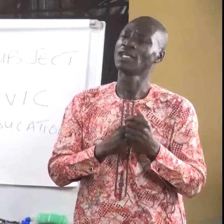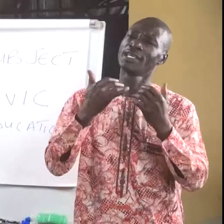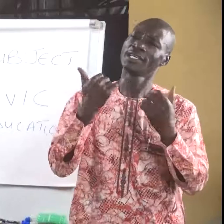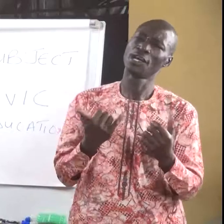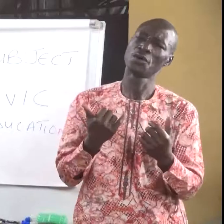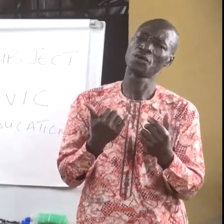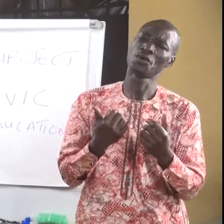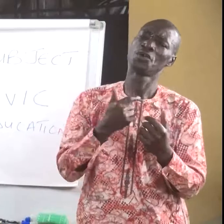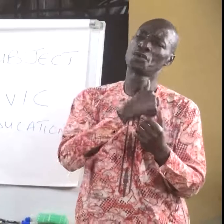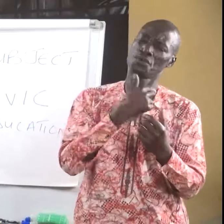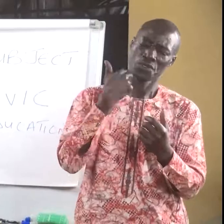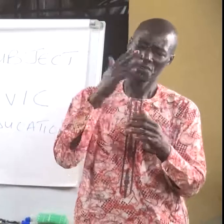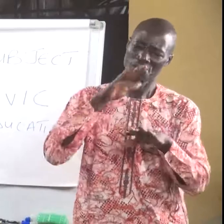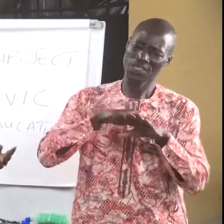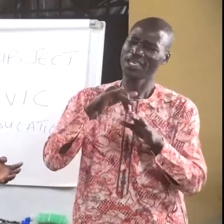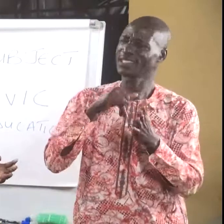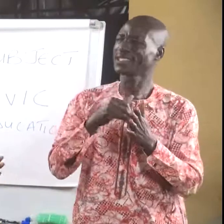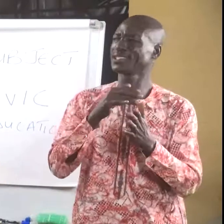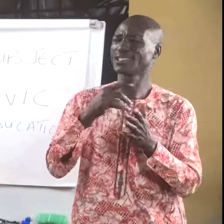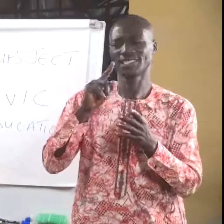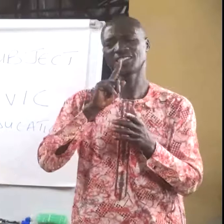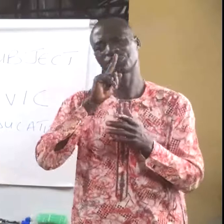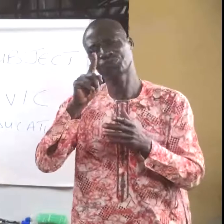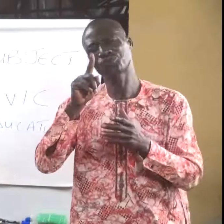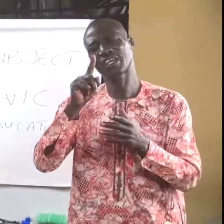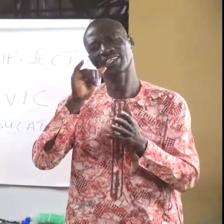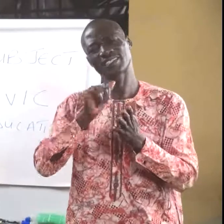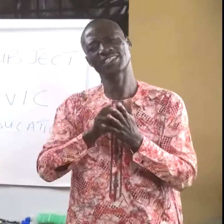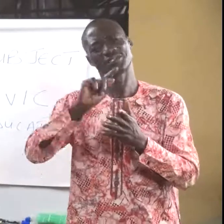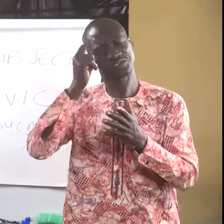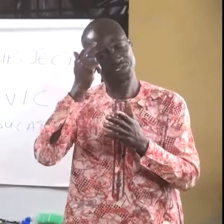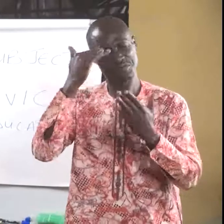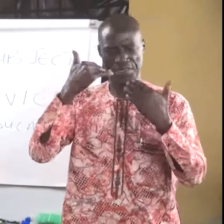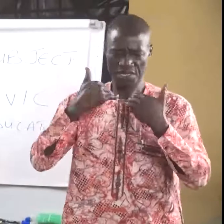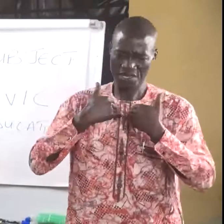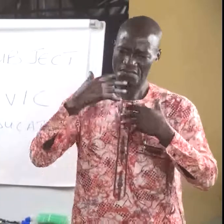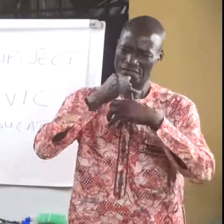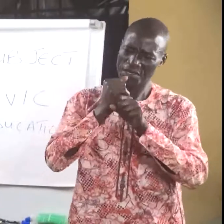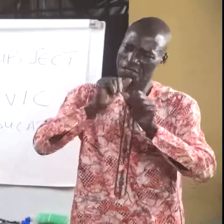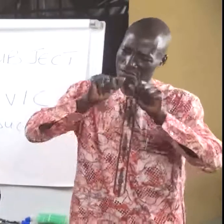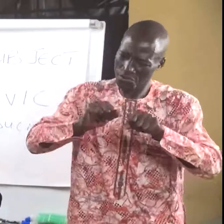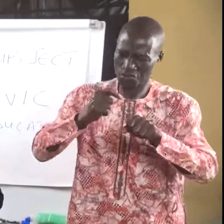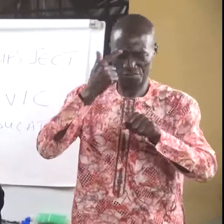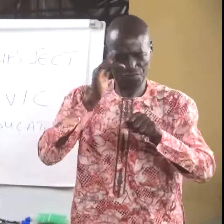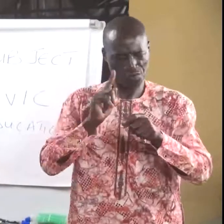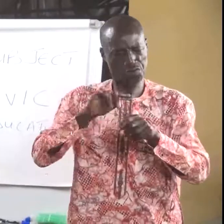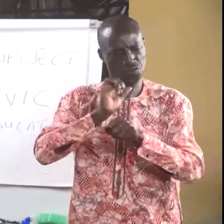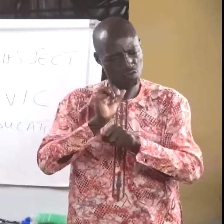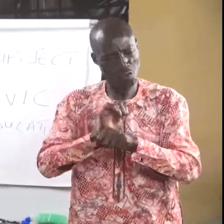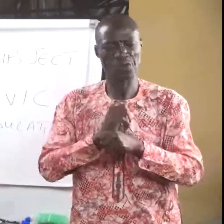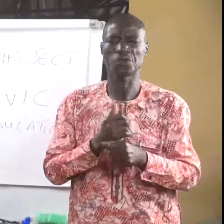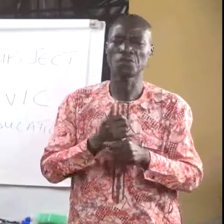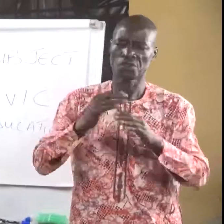Now, we looked at it that despite the fact that government have put all the structures, all the policies in